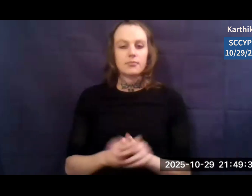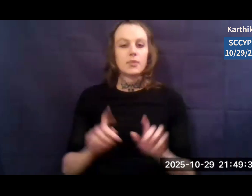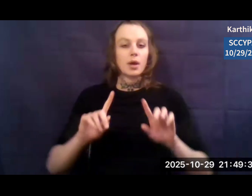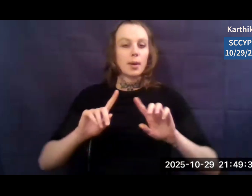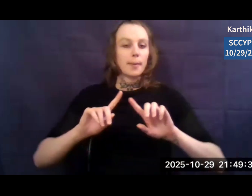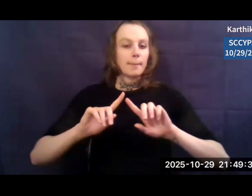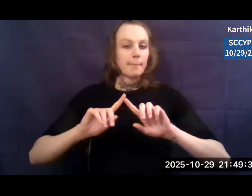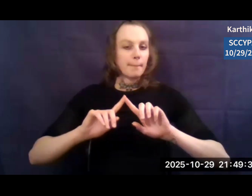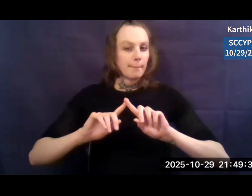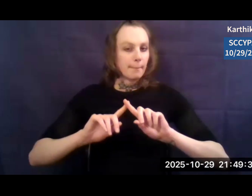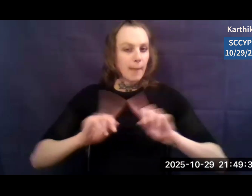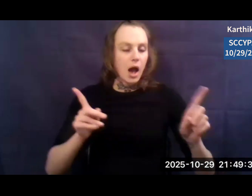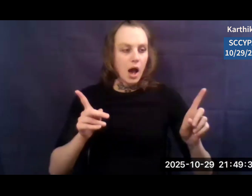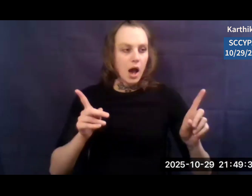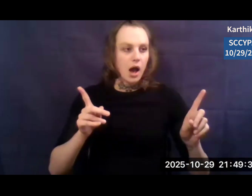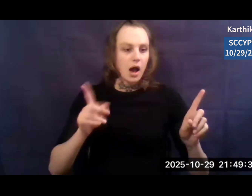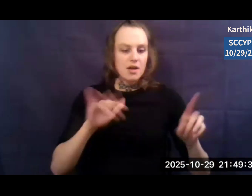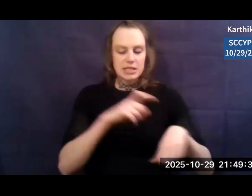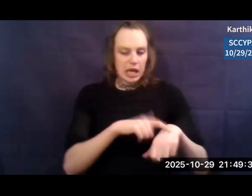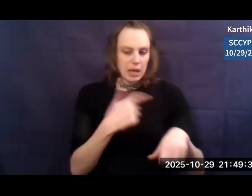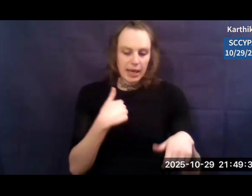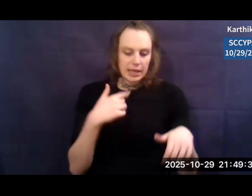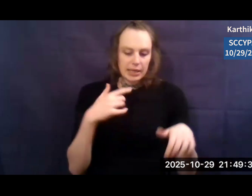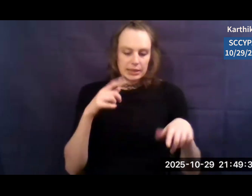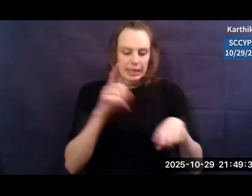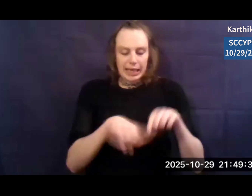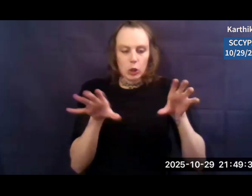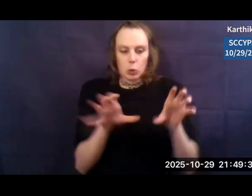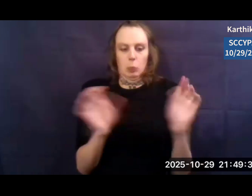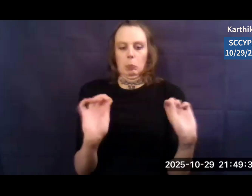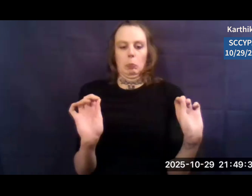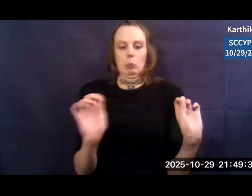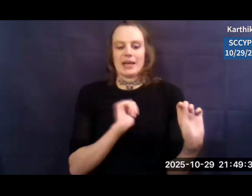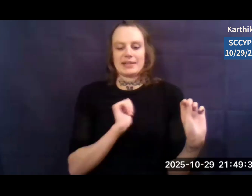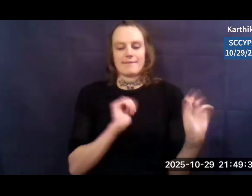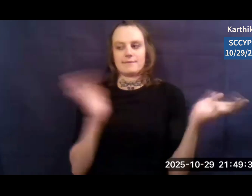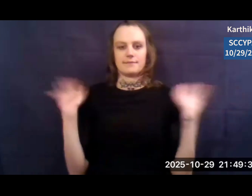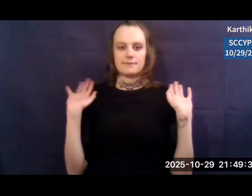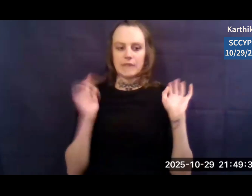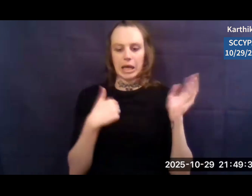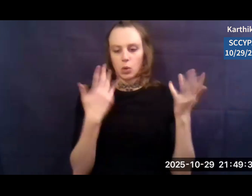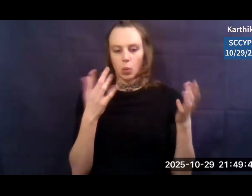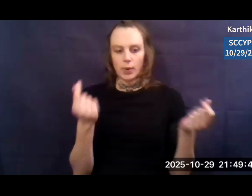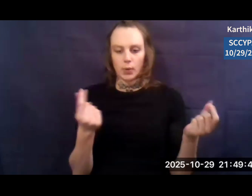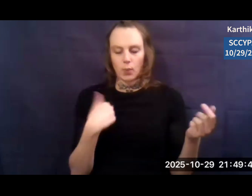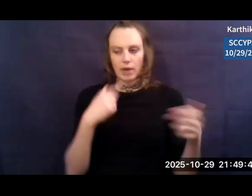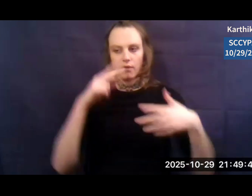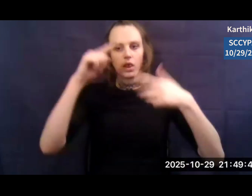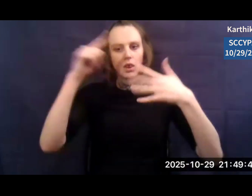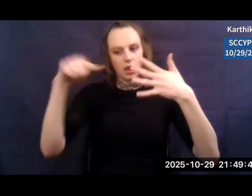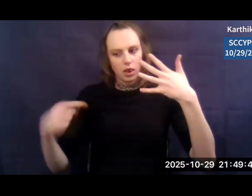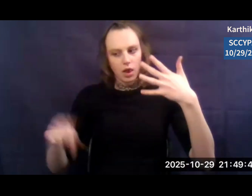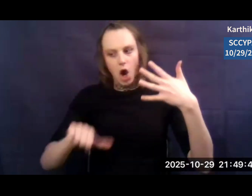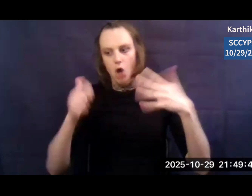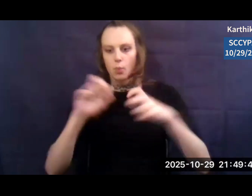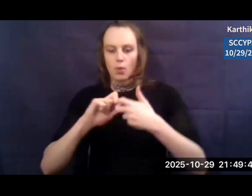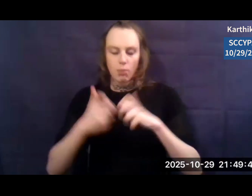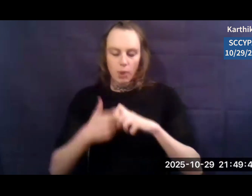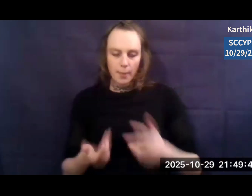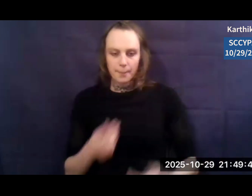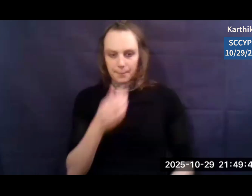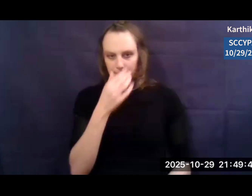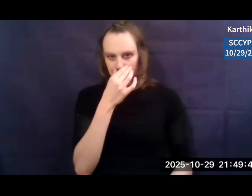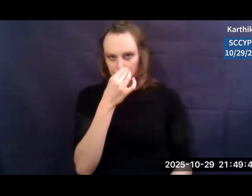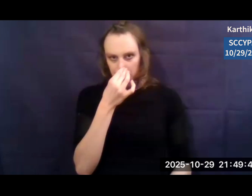quite I wasn't able to do anything about it, right? Because I was just hung up on like all of these other things. So, sometimes people